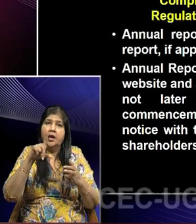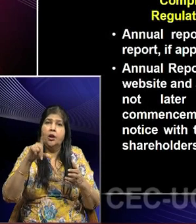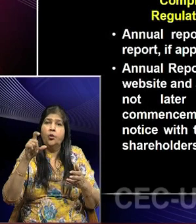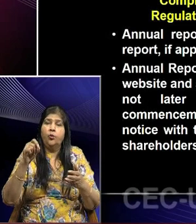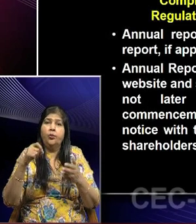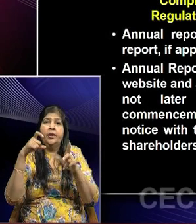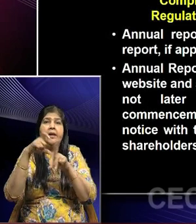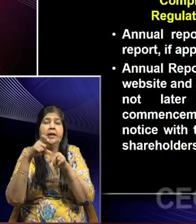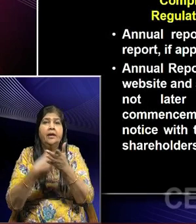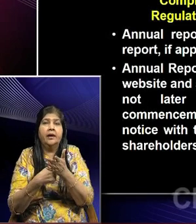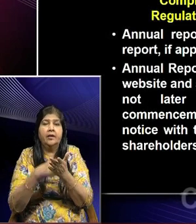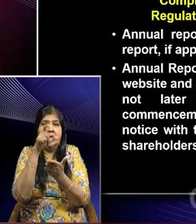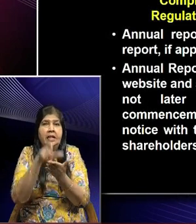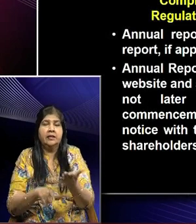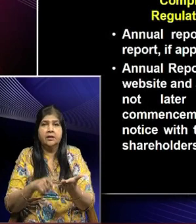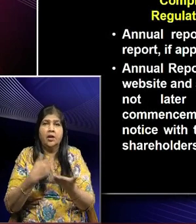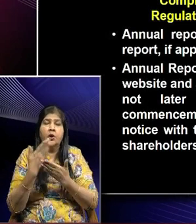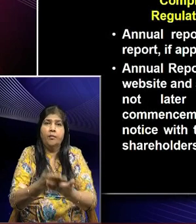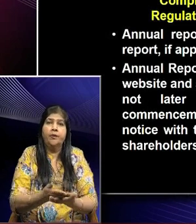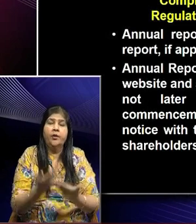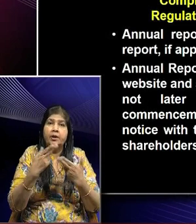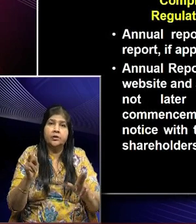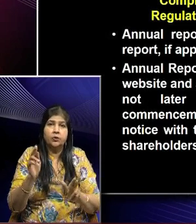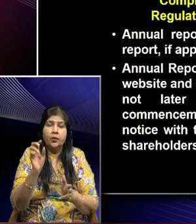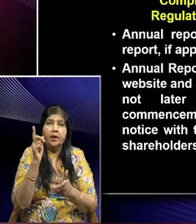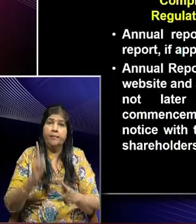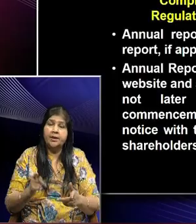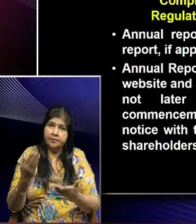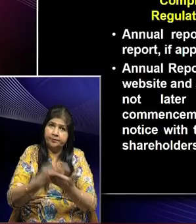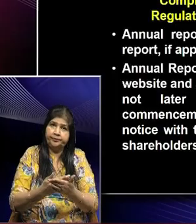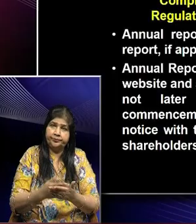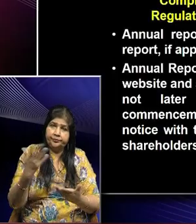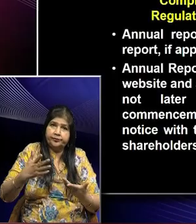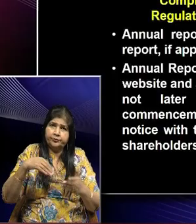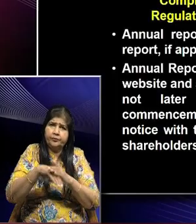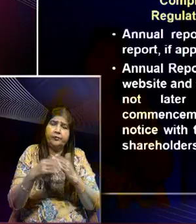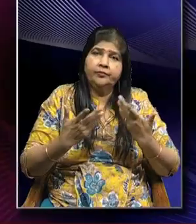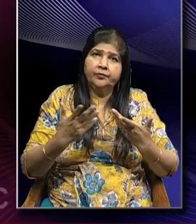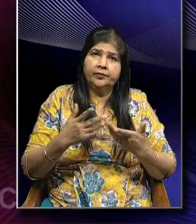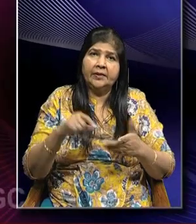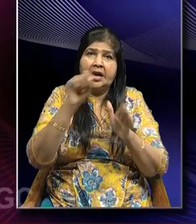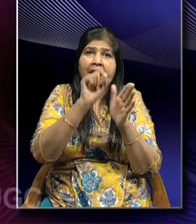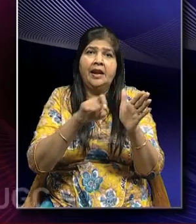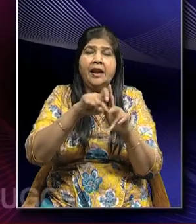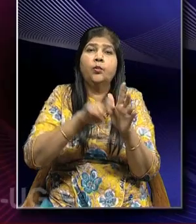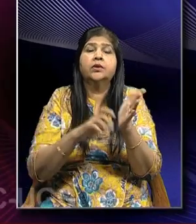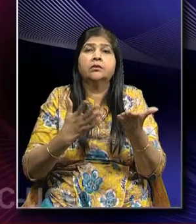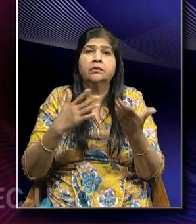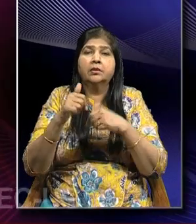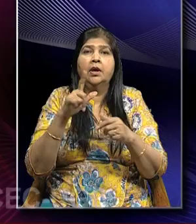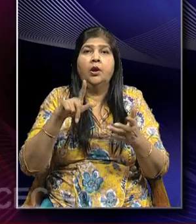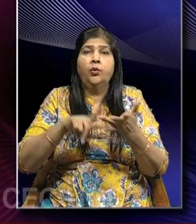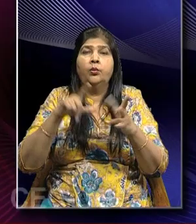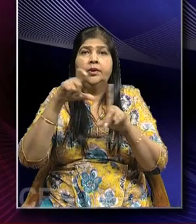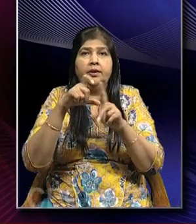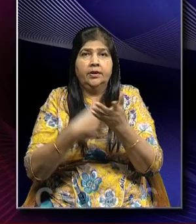is listing obligation and disclosure requirement. So here what is there into regulation 34 of LODR?